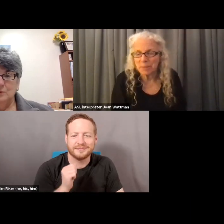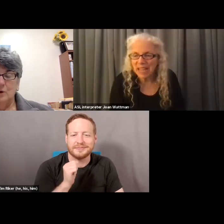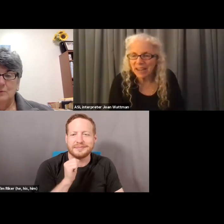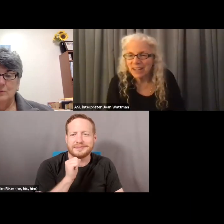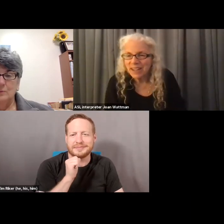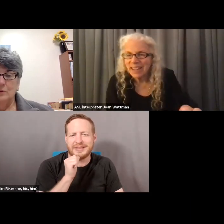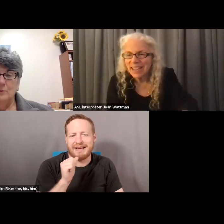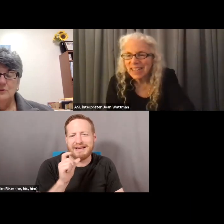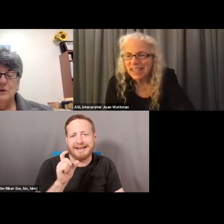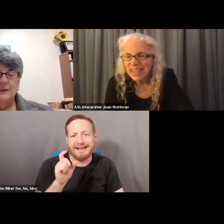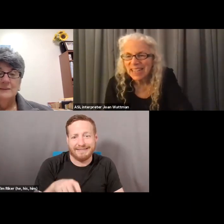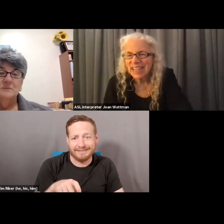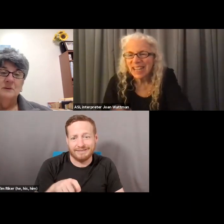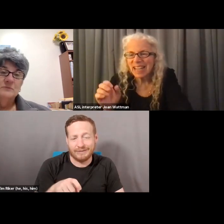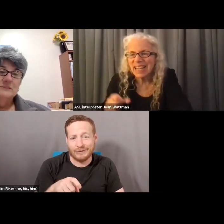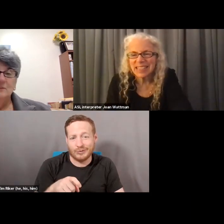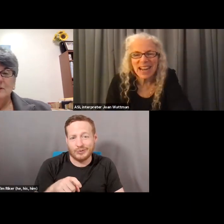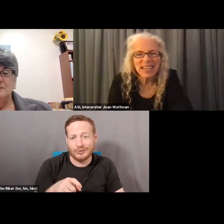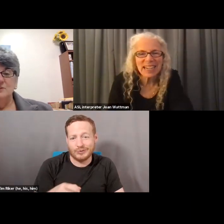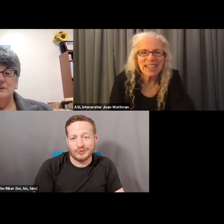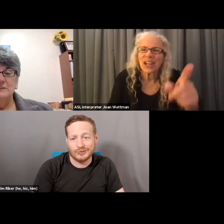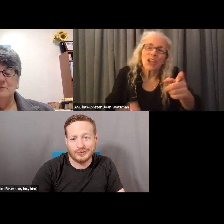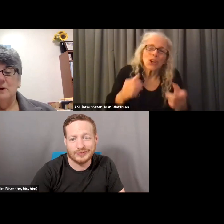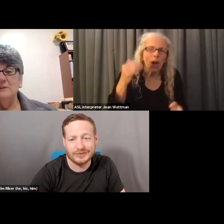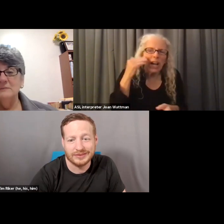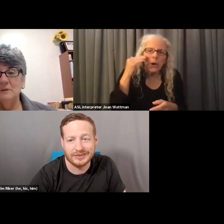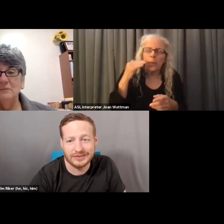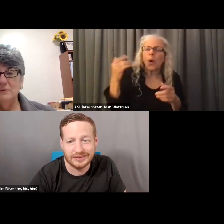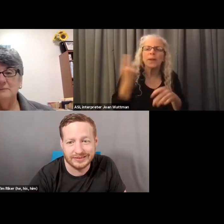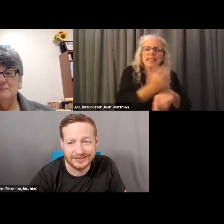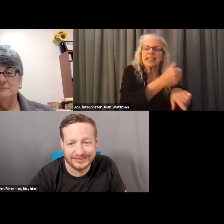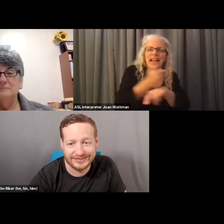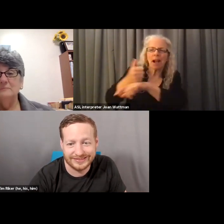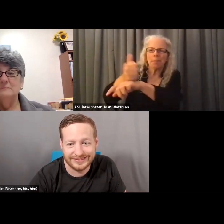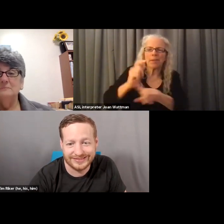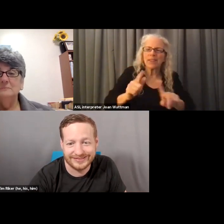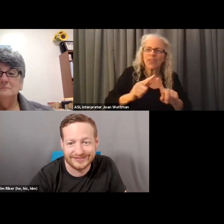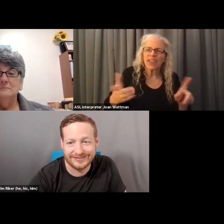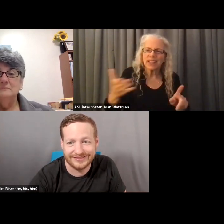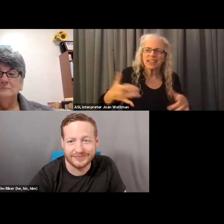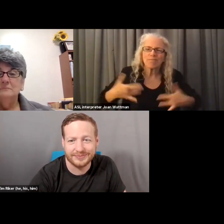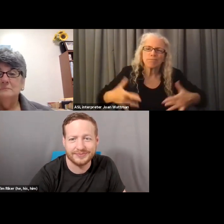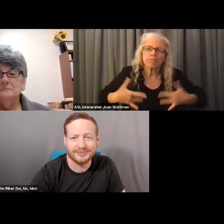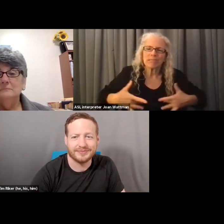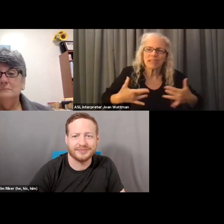Just to We're make it- We're always trying to get some interesting things during Deaf Awareness Month.